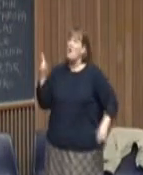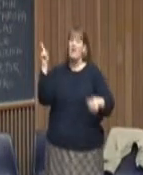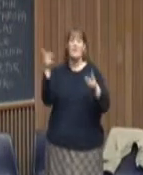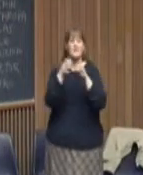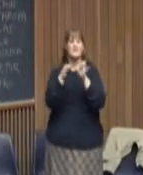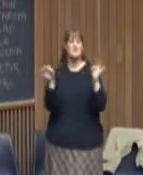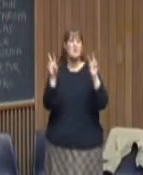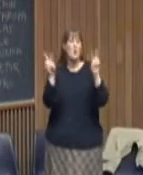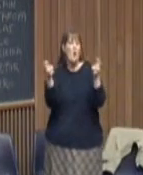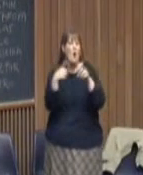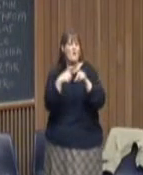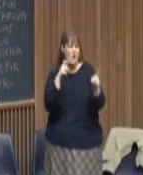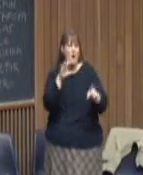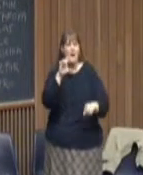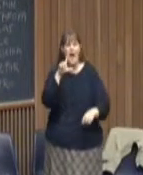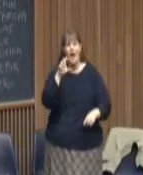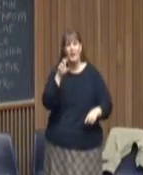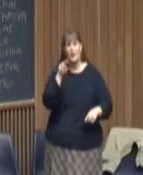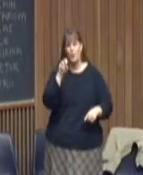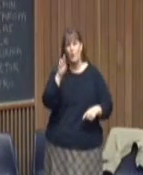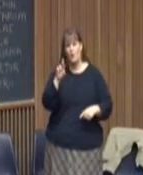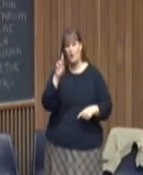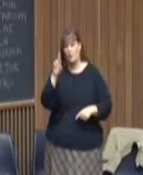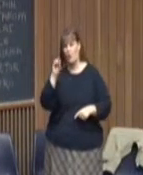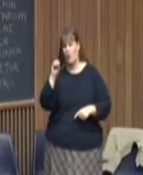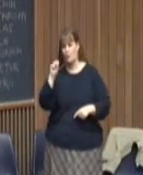Eleanor Roosevelt, and it was pretty,